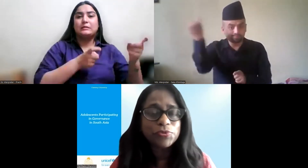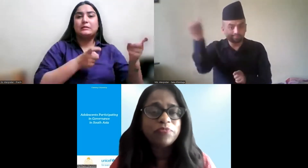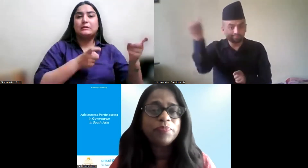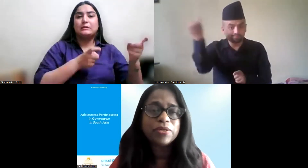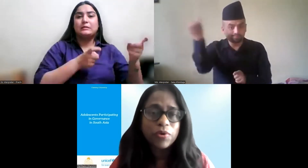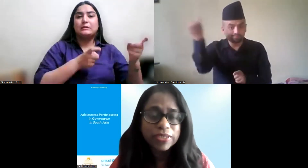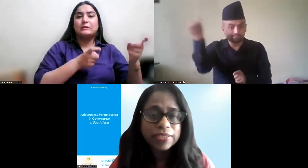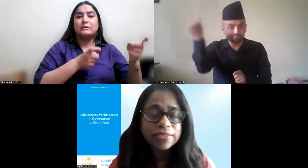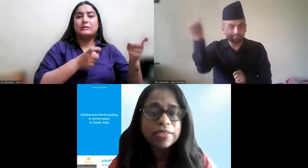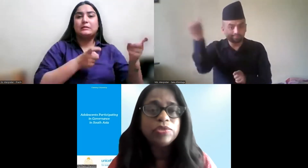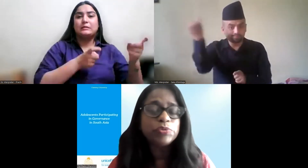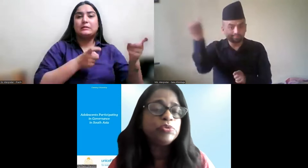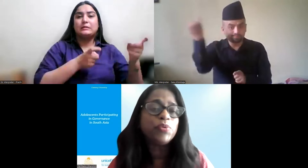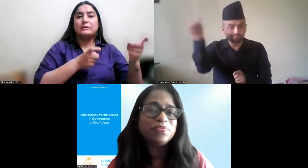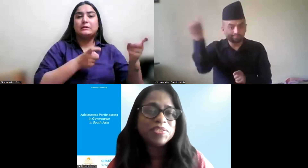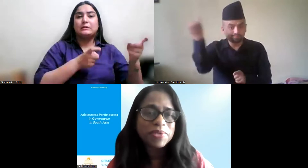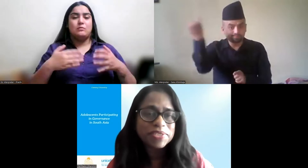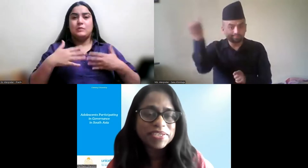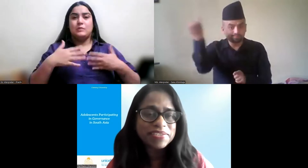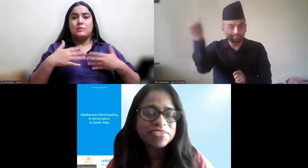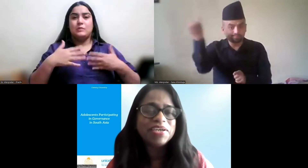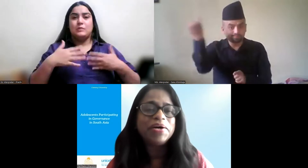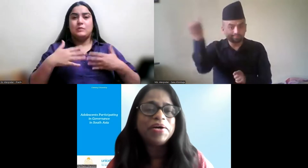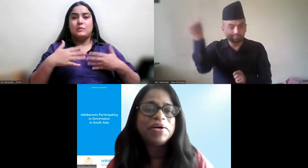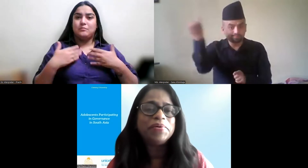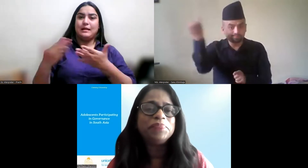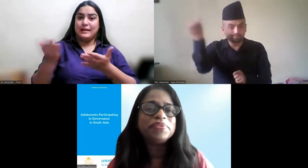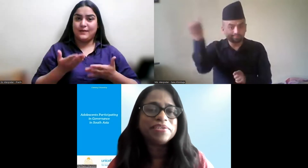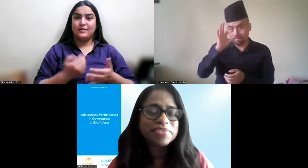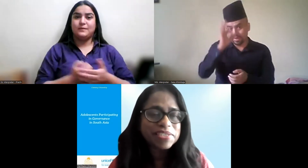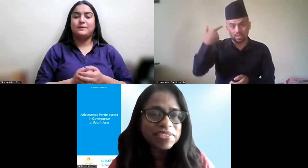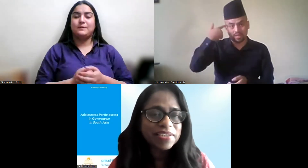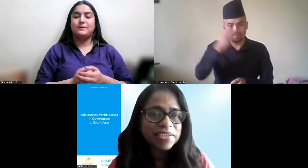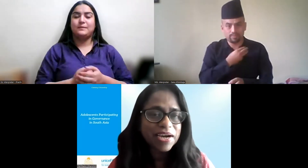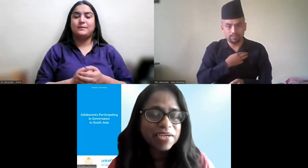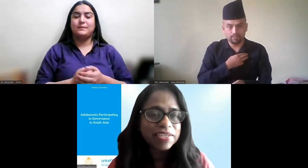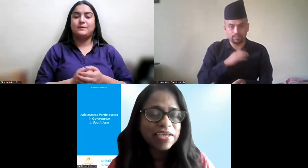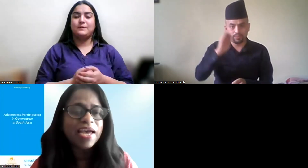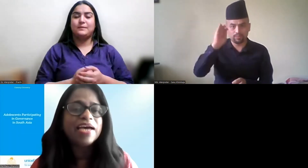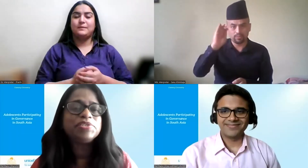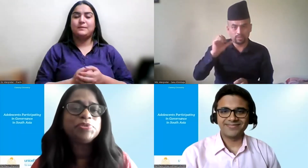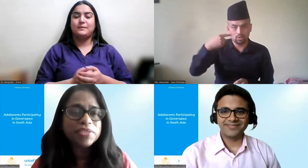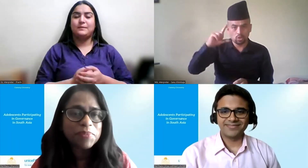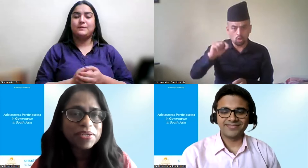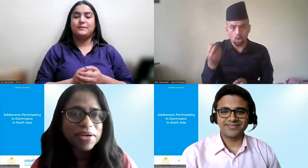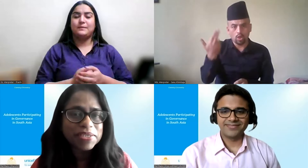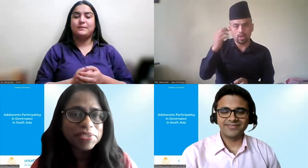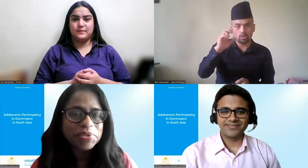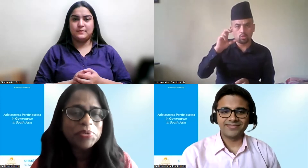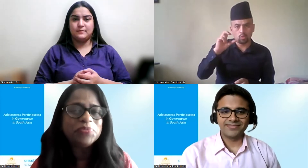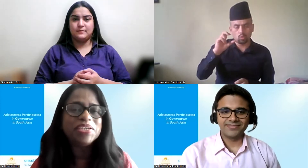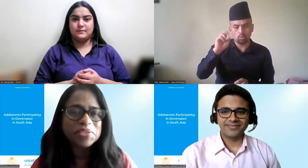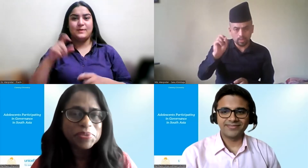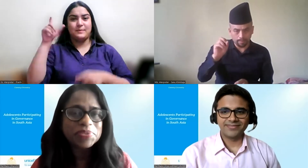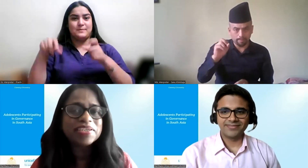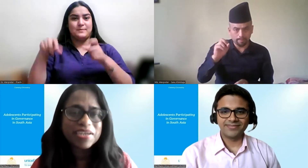to two of my colleagues, two UNV specialists, Sirjan Adhikari and Sudhir Bhattaraj,